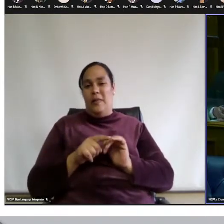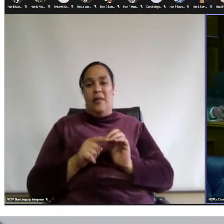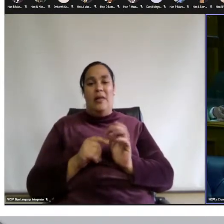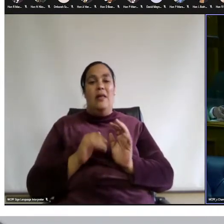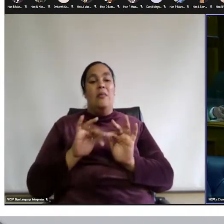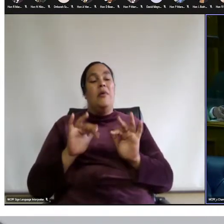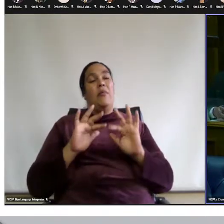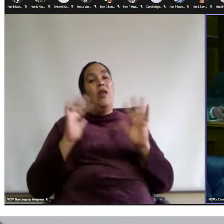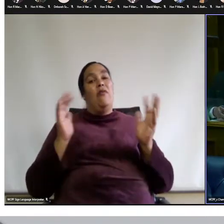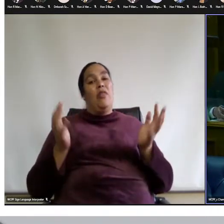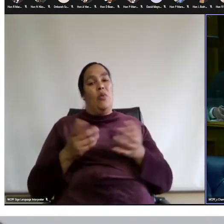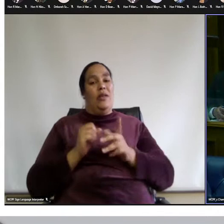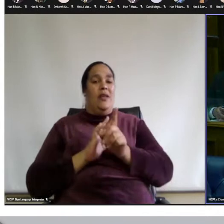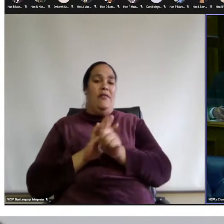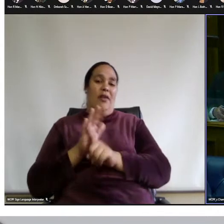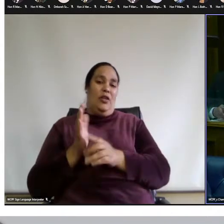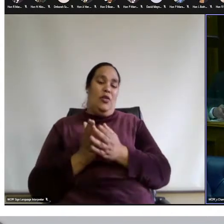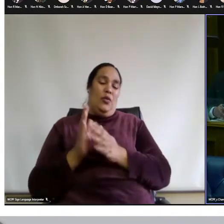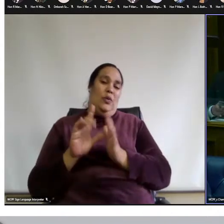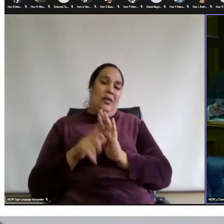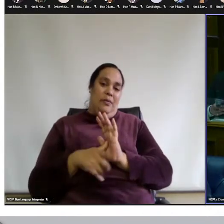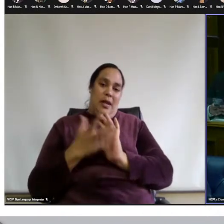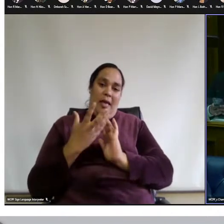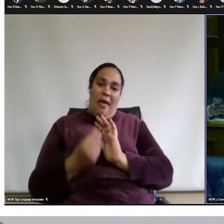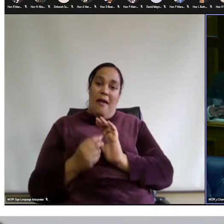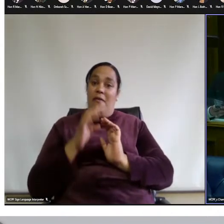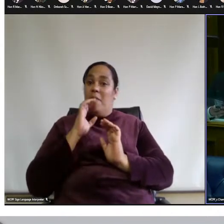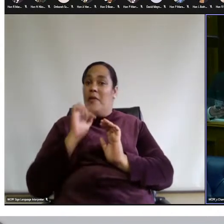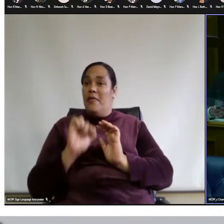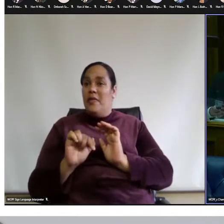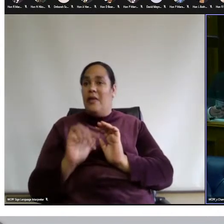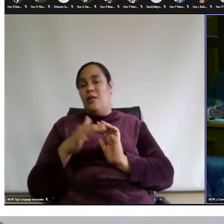world, is affected by disability. This means approximately